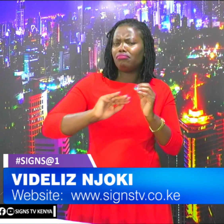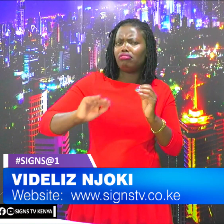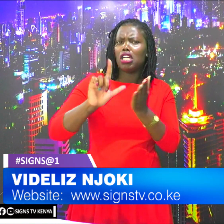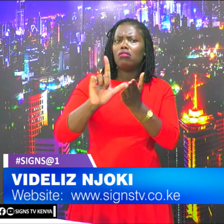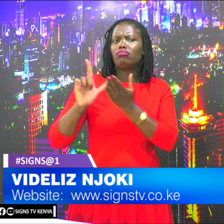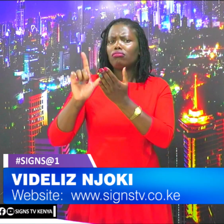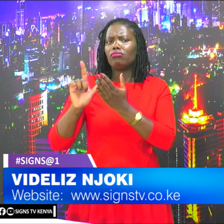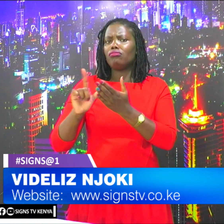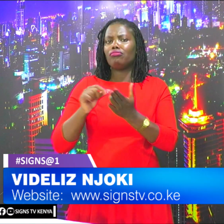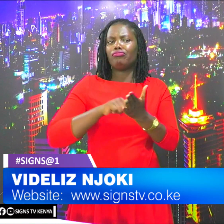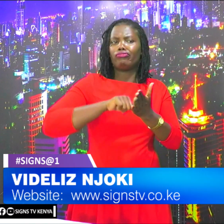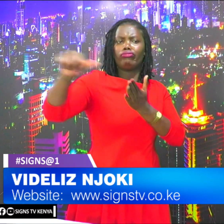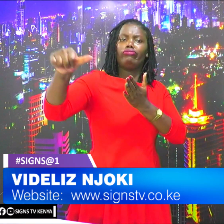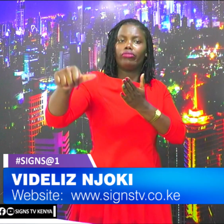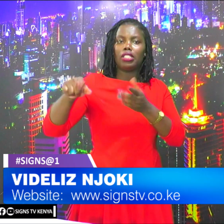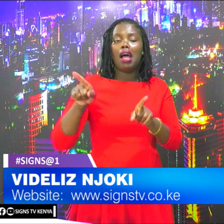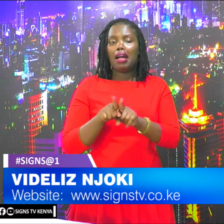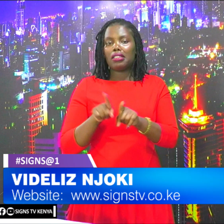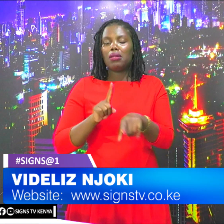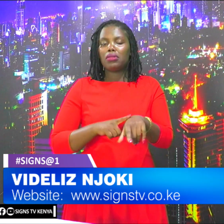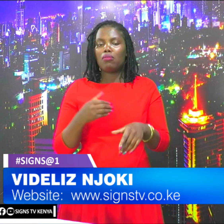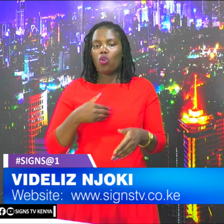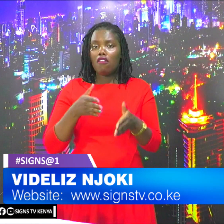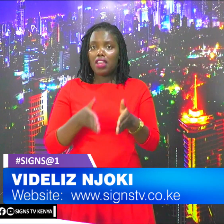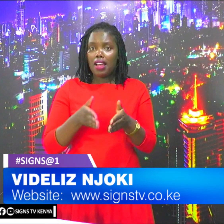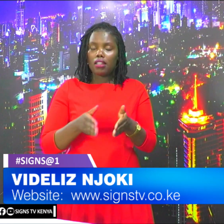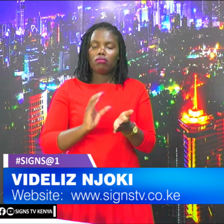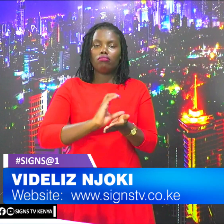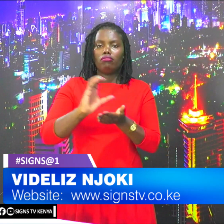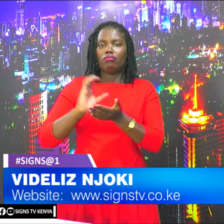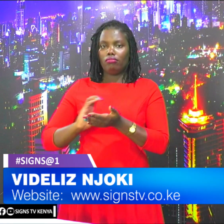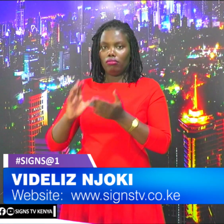issue a certificate for a debit write-off